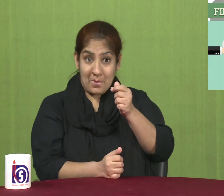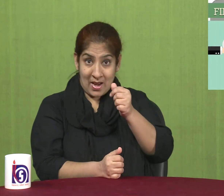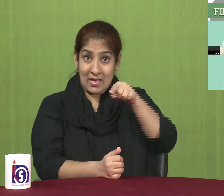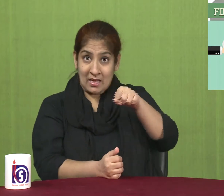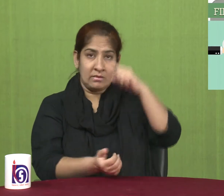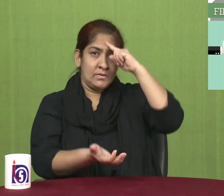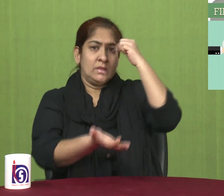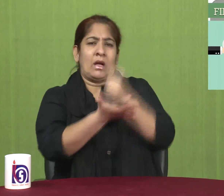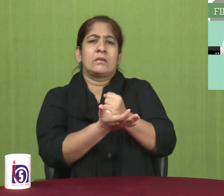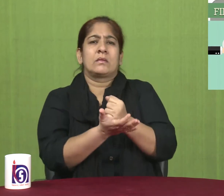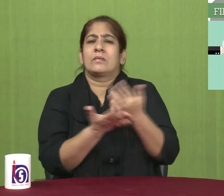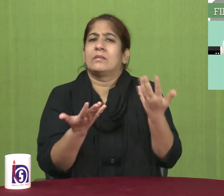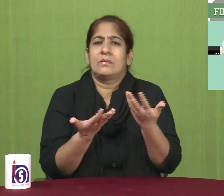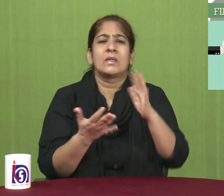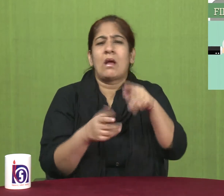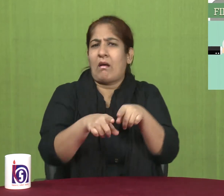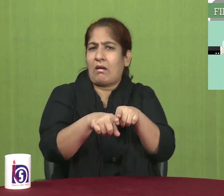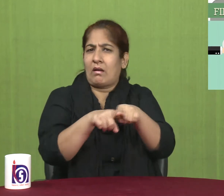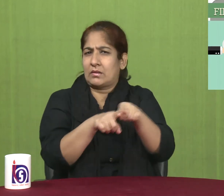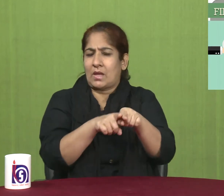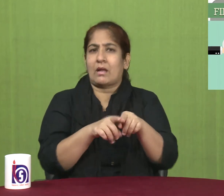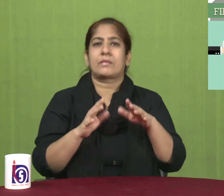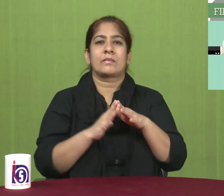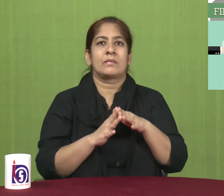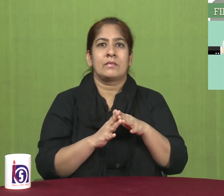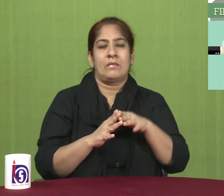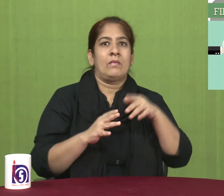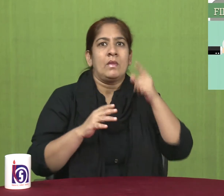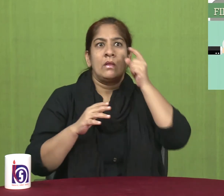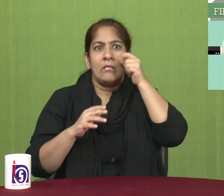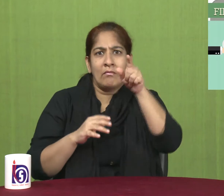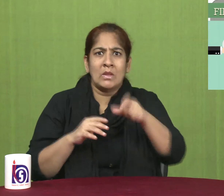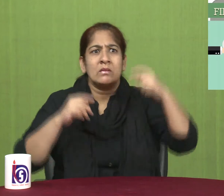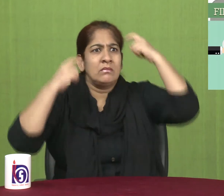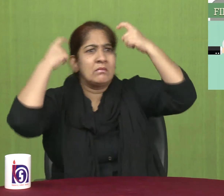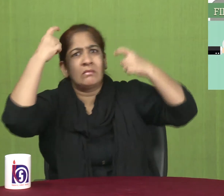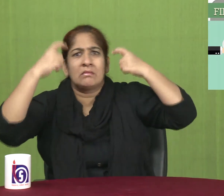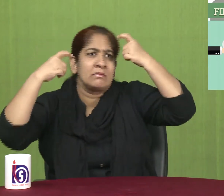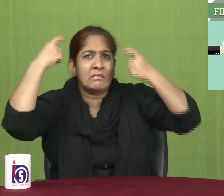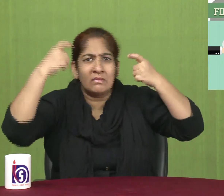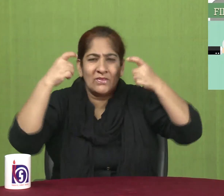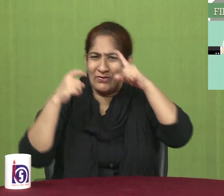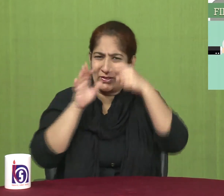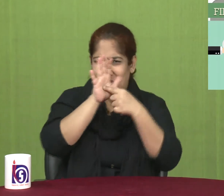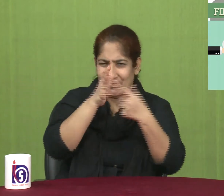Let us now understand financial decisions. What do you think by this word?